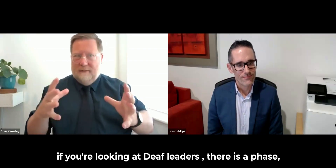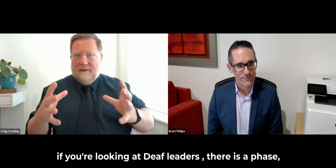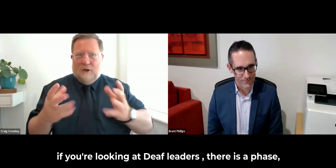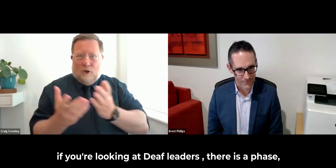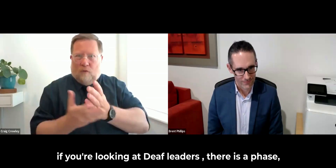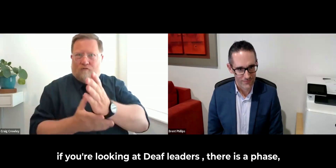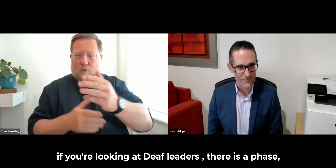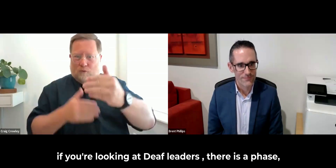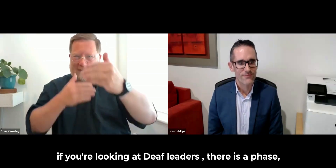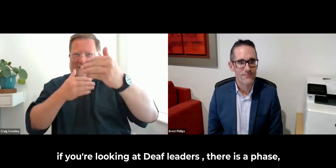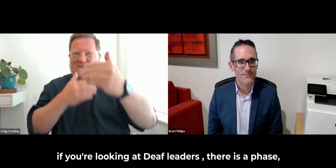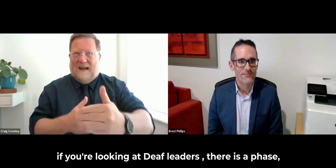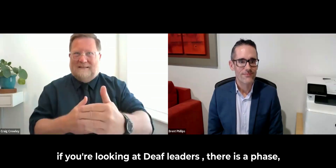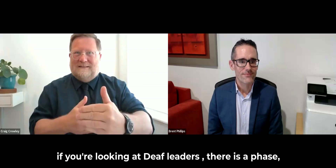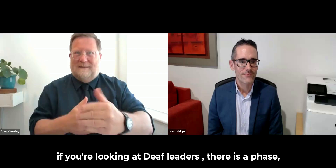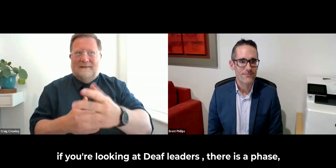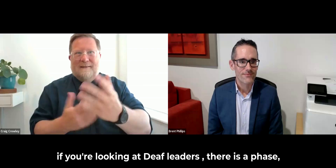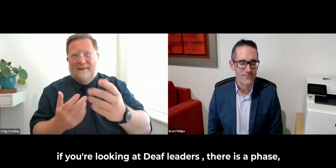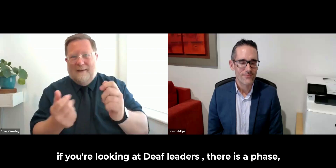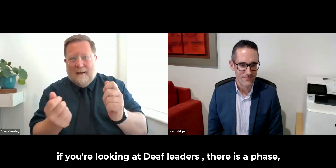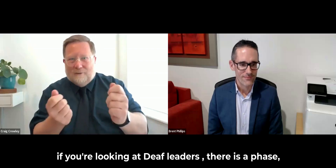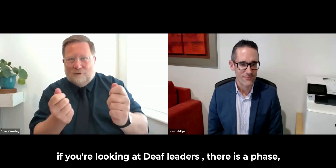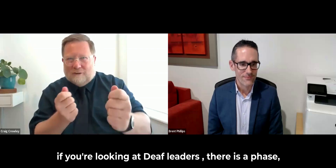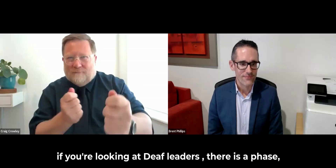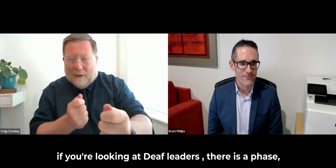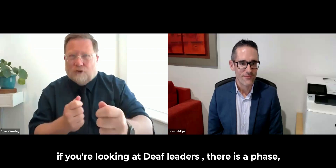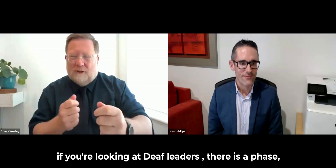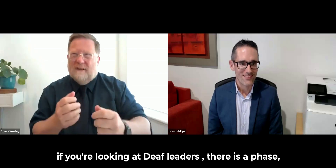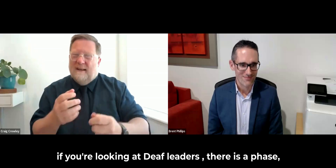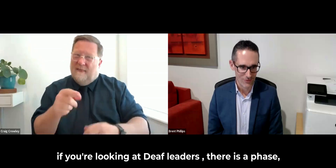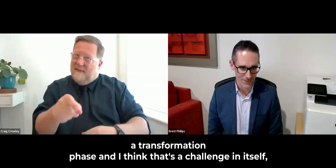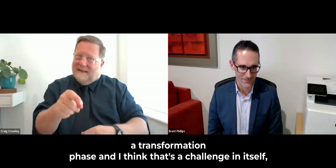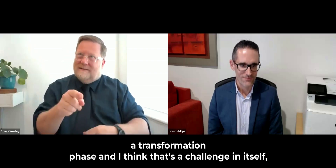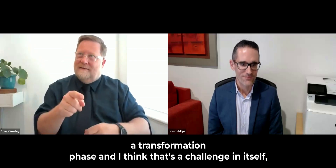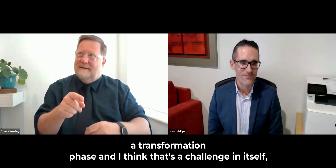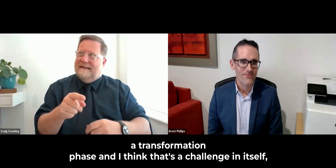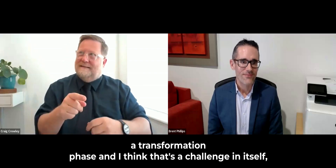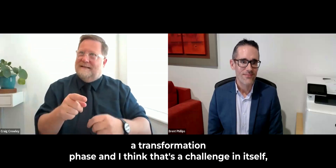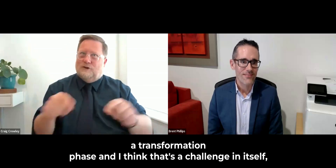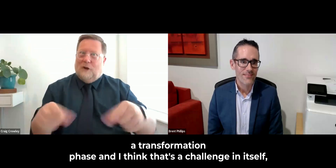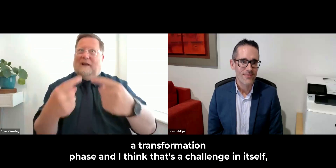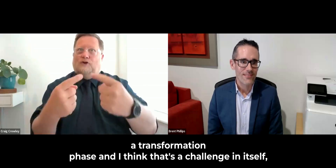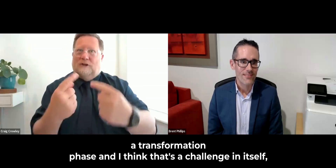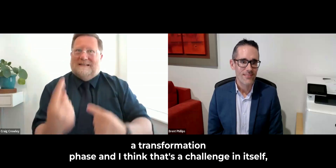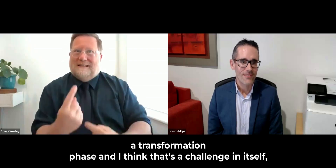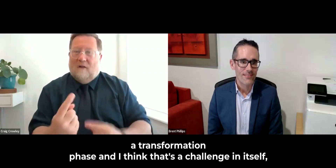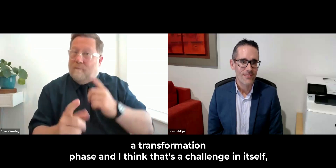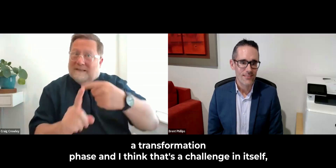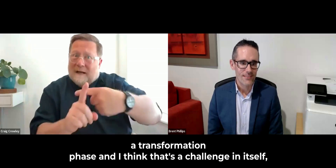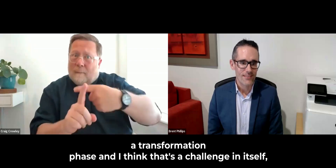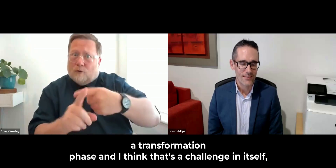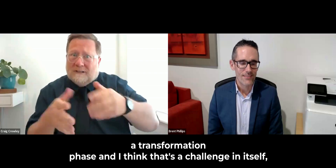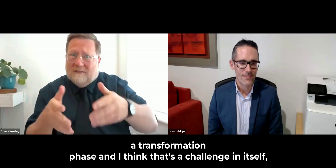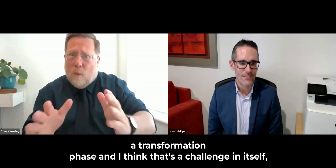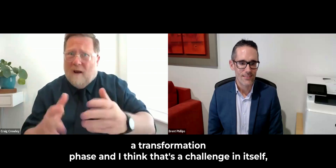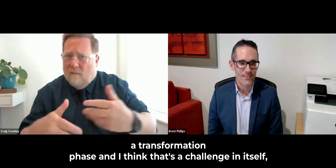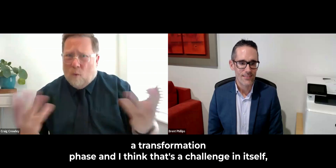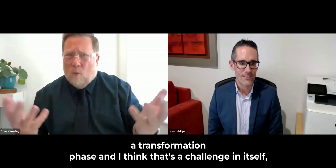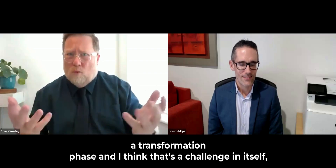if you're looking at deaf leaders, um, there is a phase, a transformation phase. And I think that's a challenge in itself,